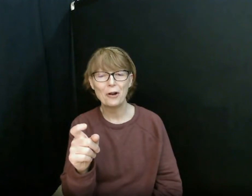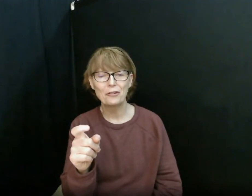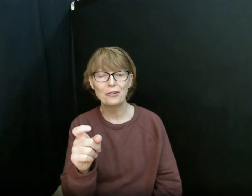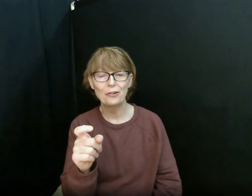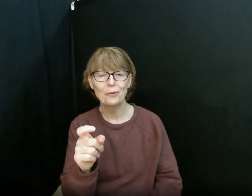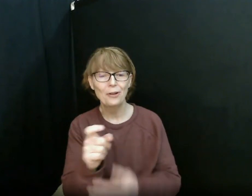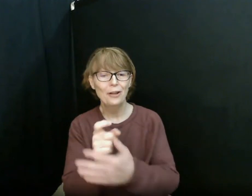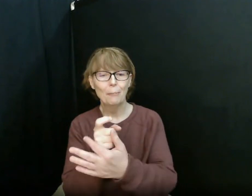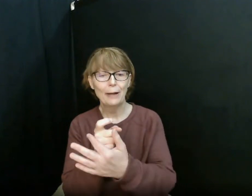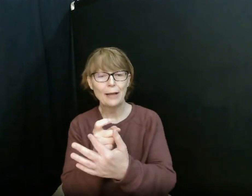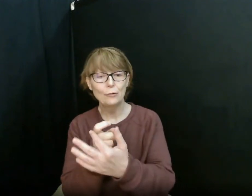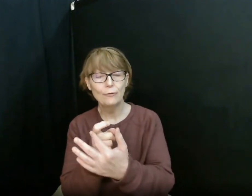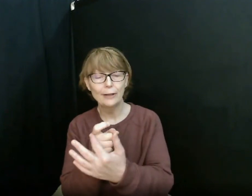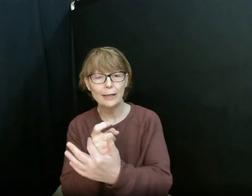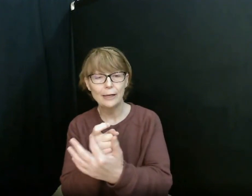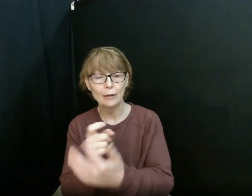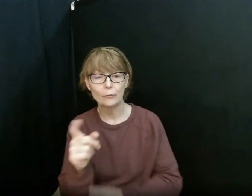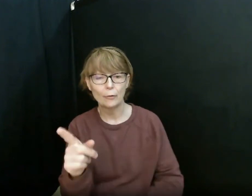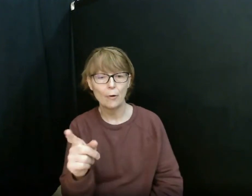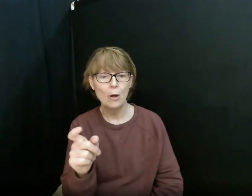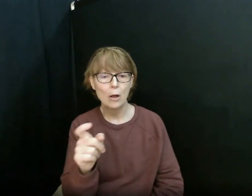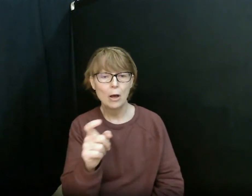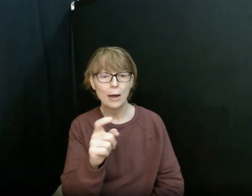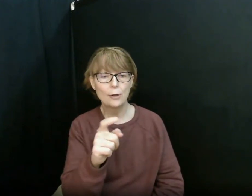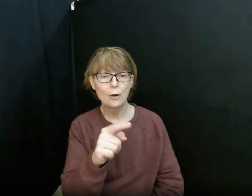to do, but I do feel it in here. So I know that